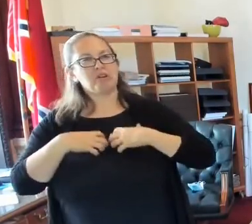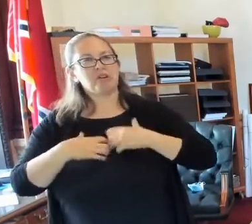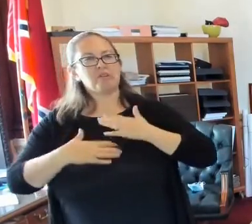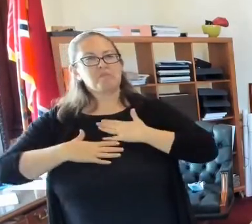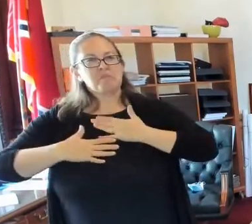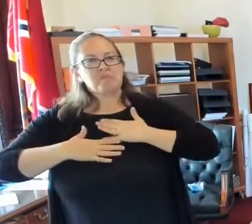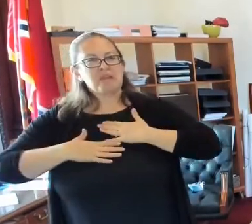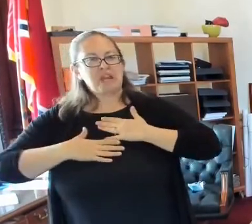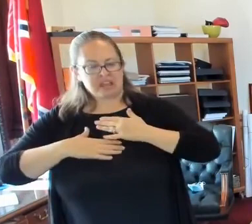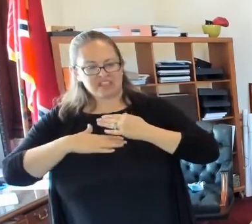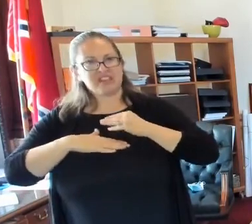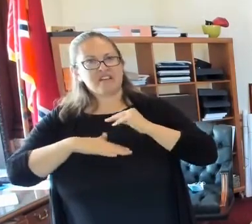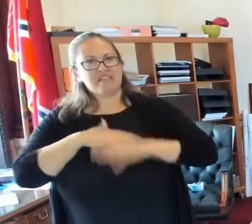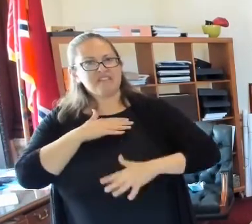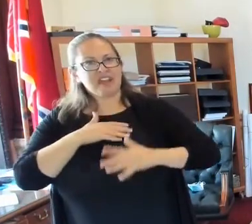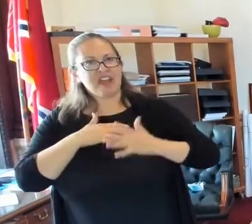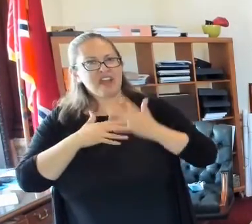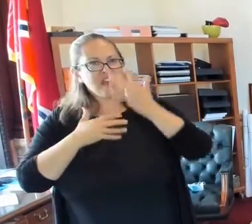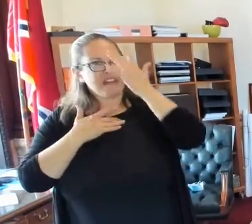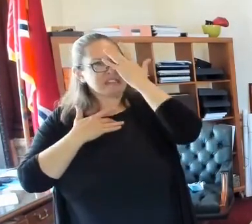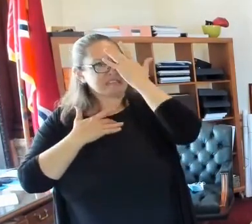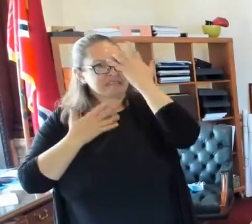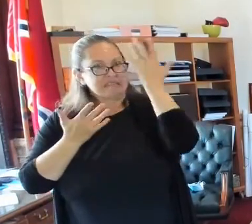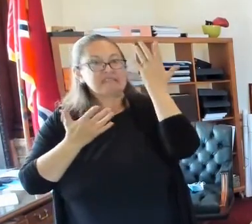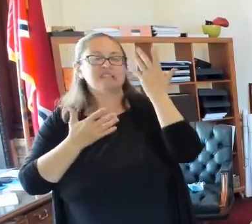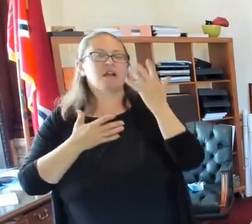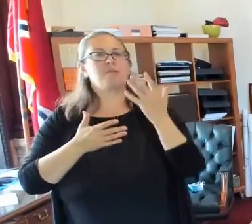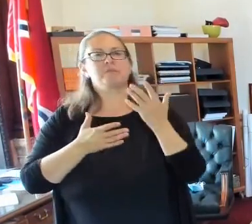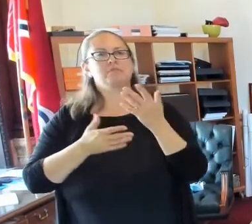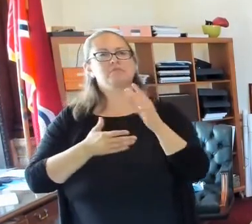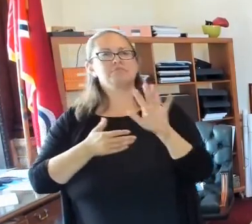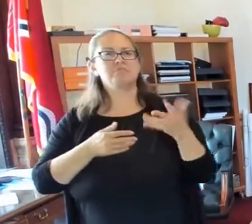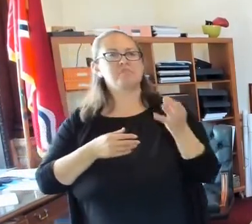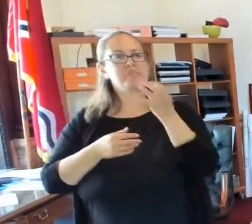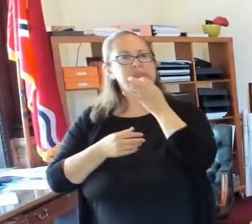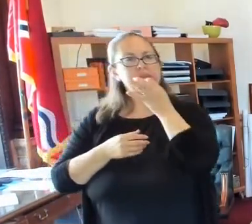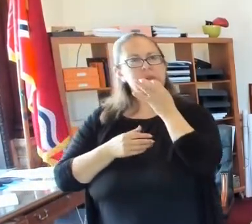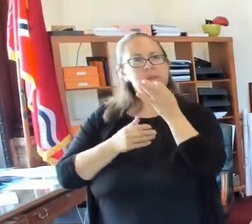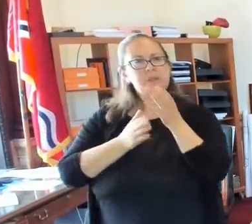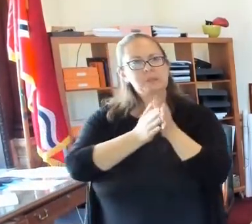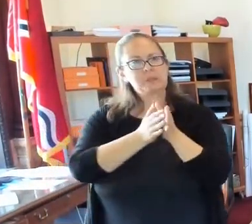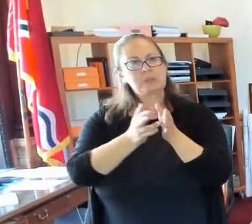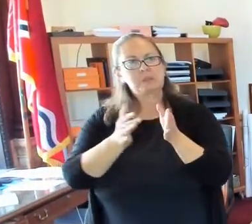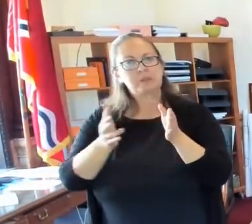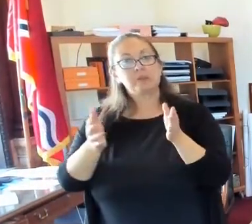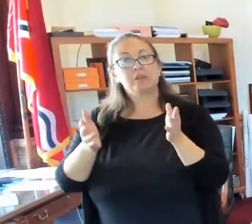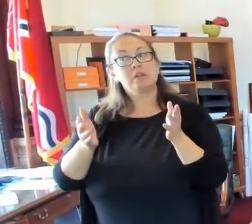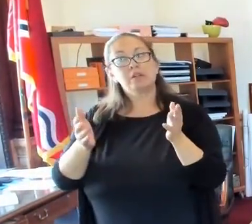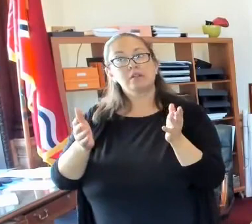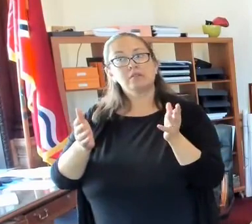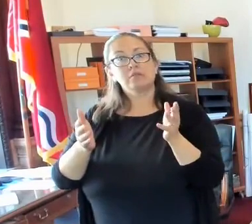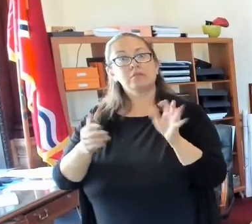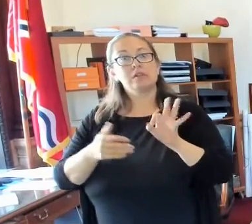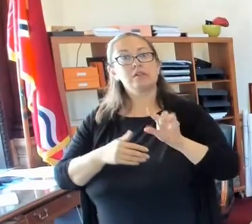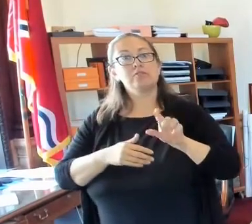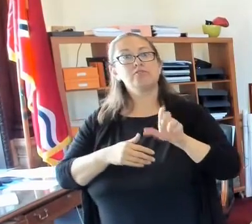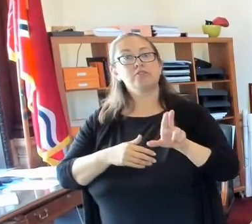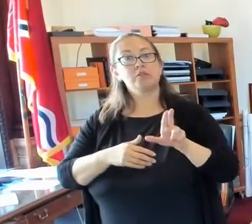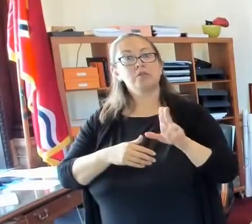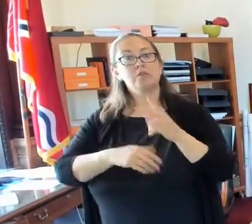And it won't be too long, it'll be probably a few weeks until people can begin getting the flu